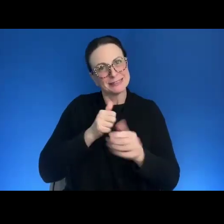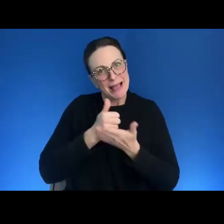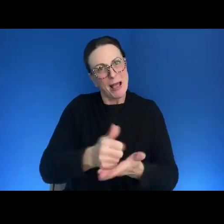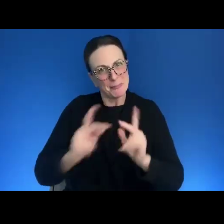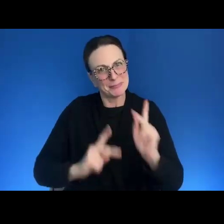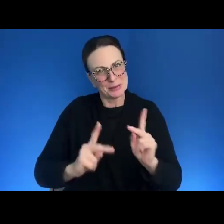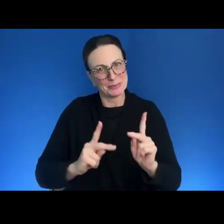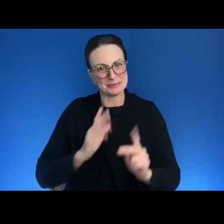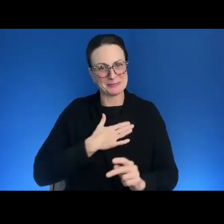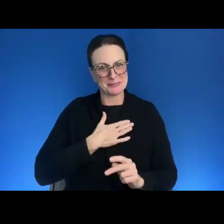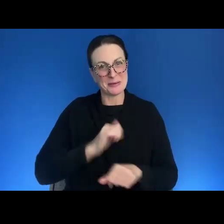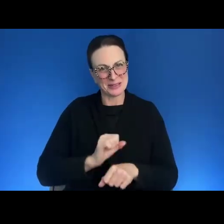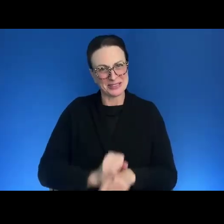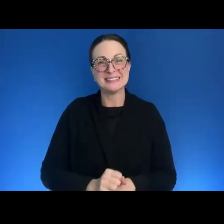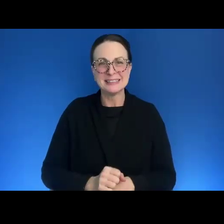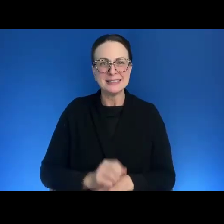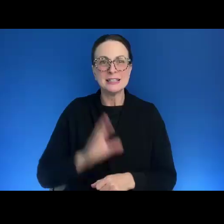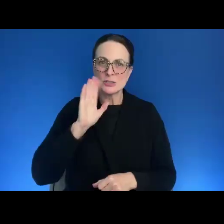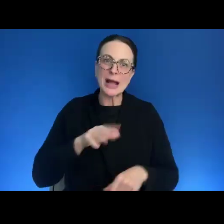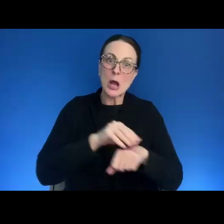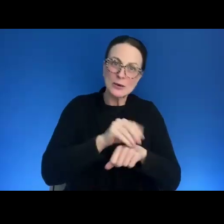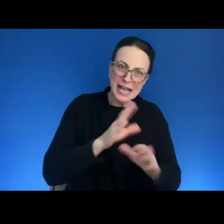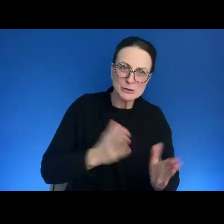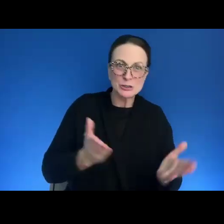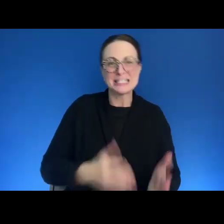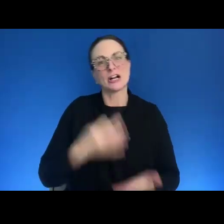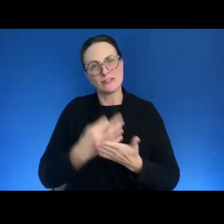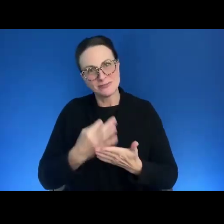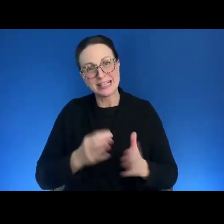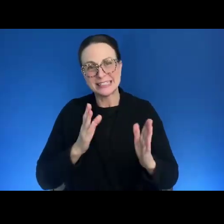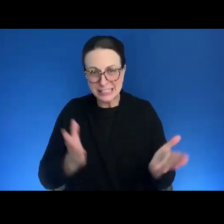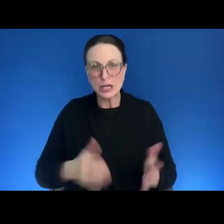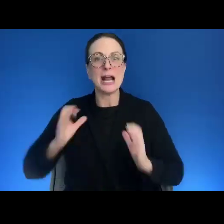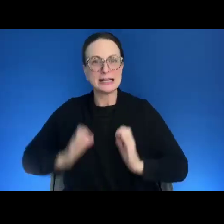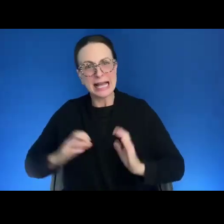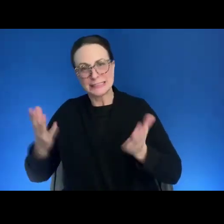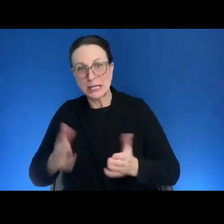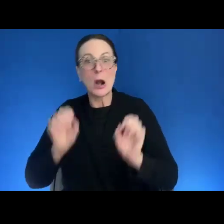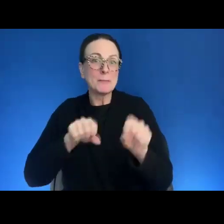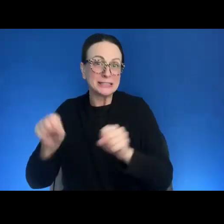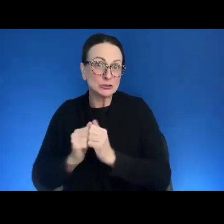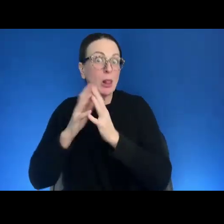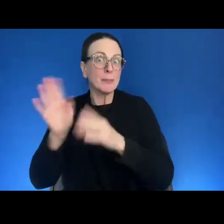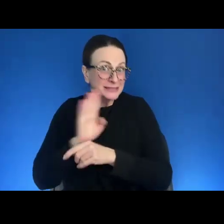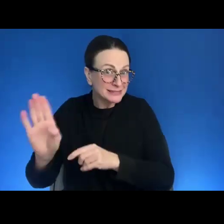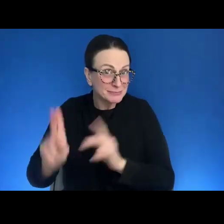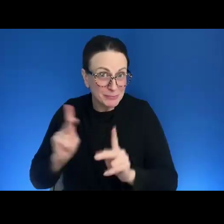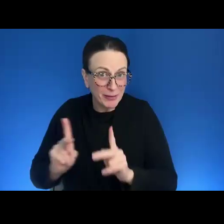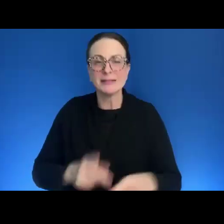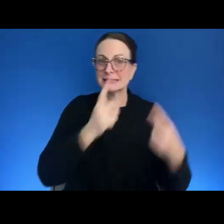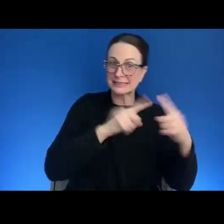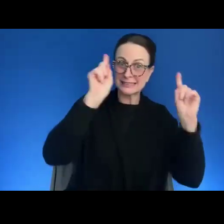what I'm doing with all of you. So I know there's counselors here, there's clients here, potential entrepreneurs,